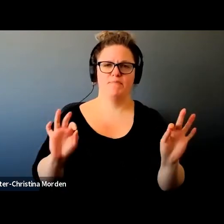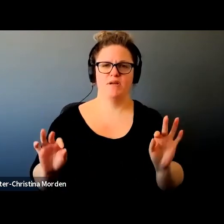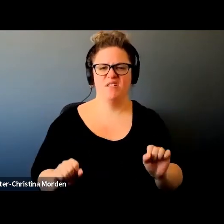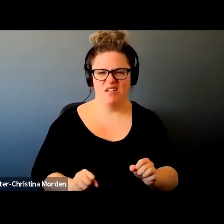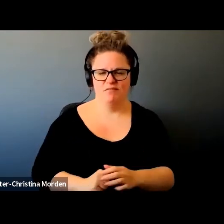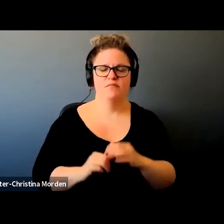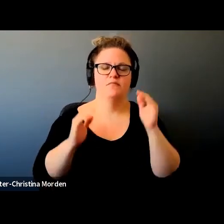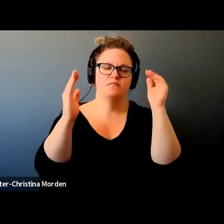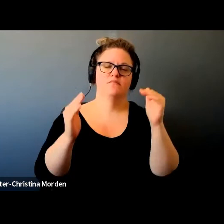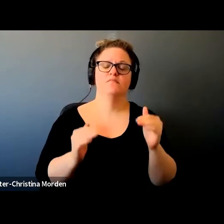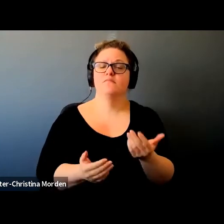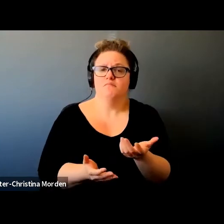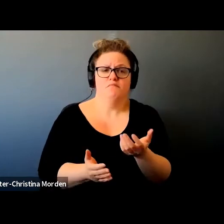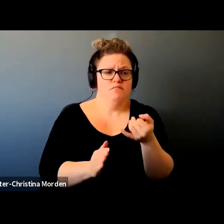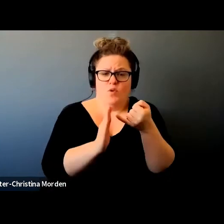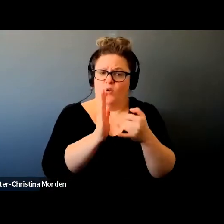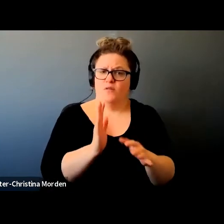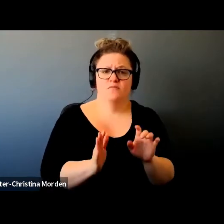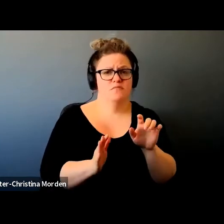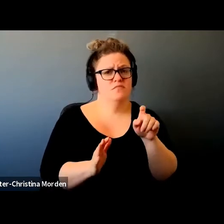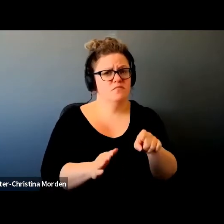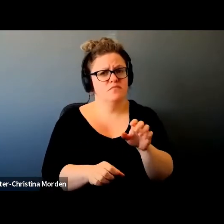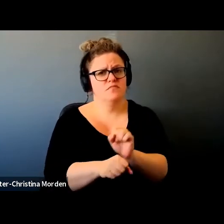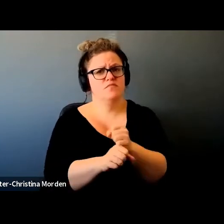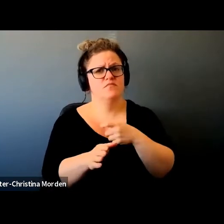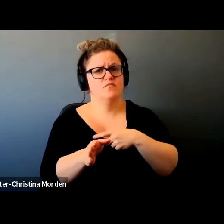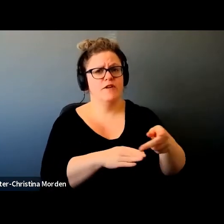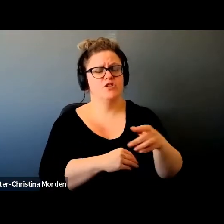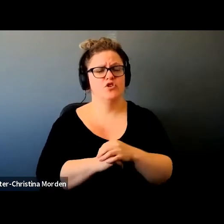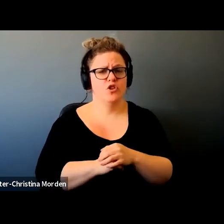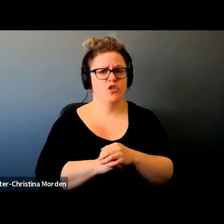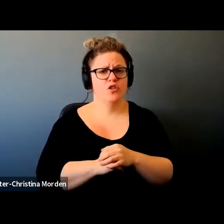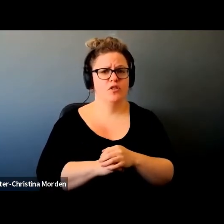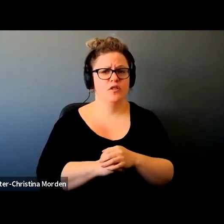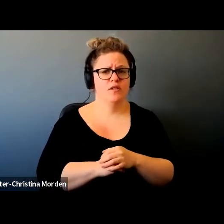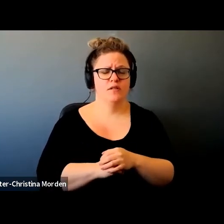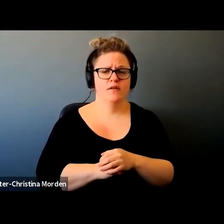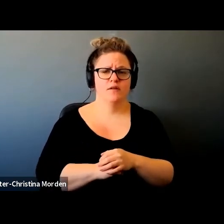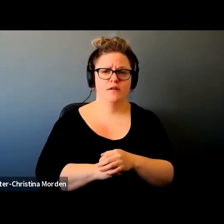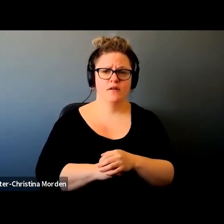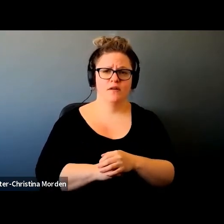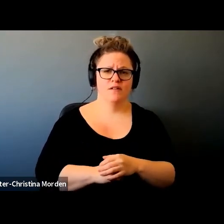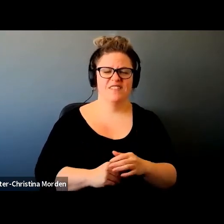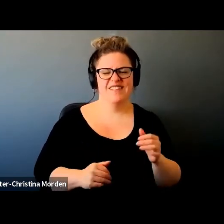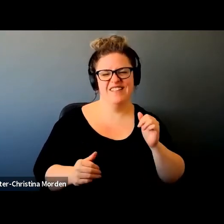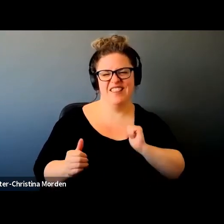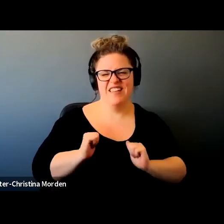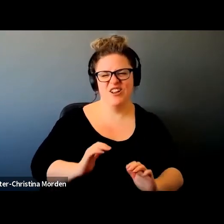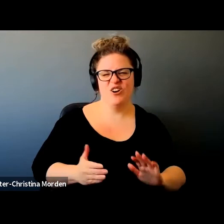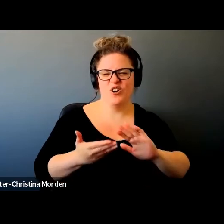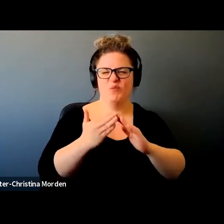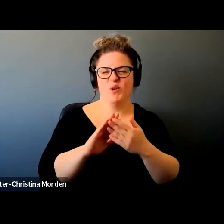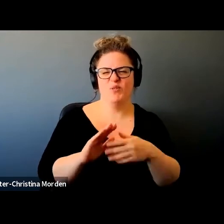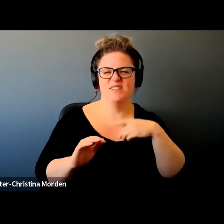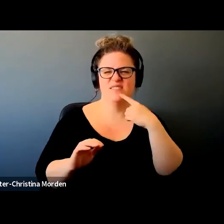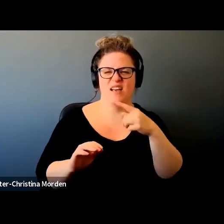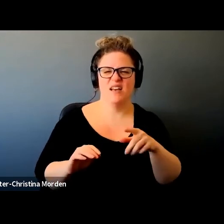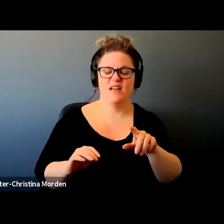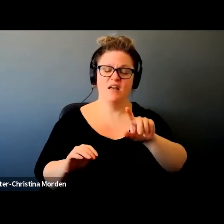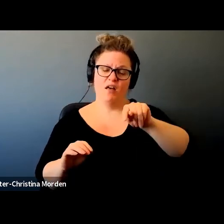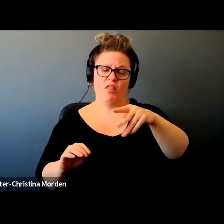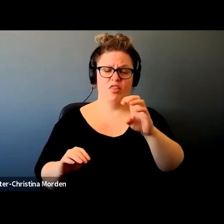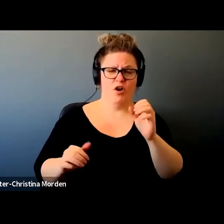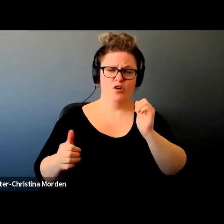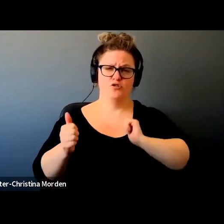there's a night within the theater community right now, the whole idea of that show must go on at all costs, that's being questioned. It's a